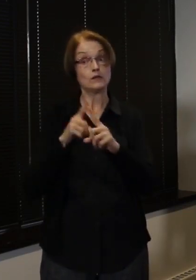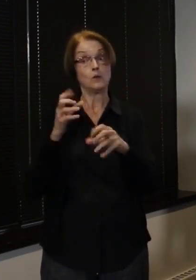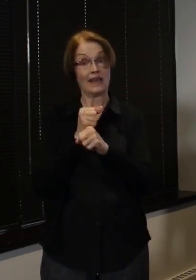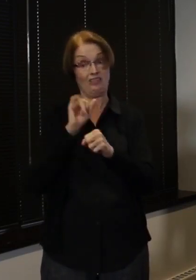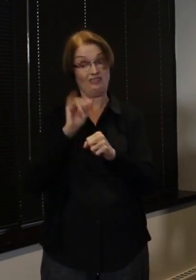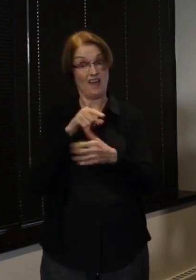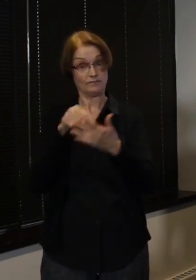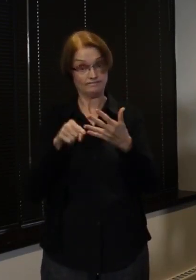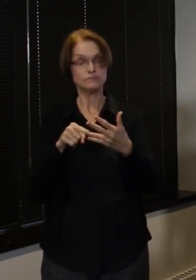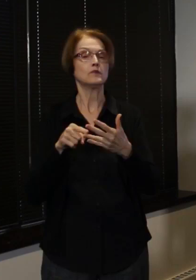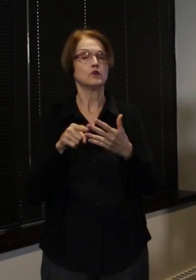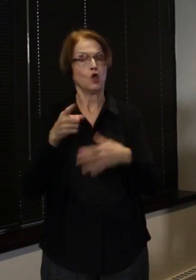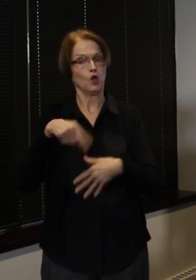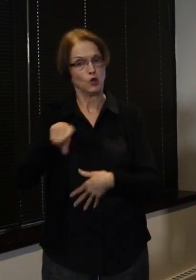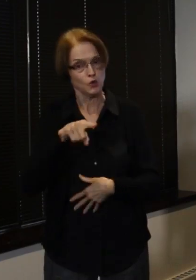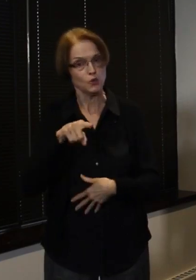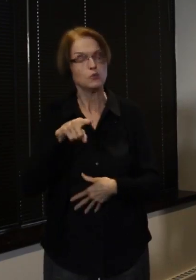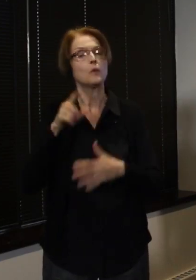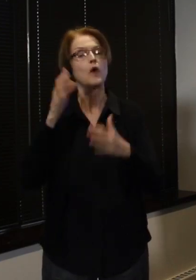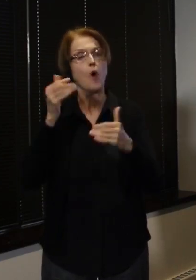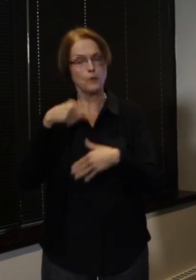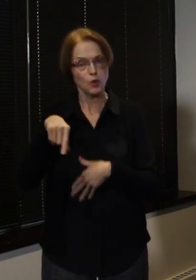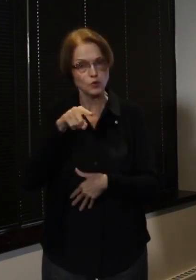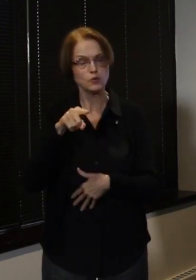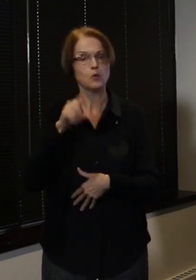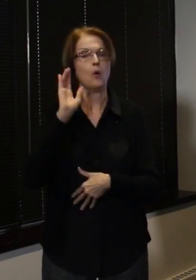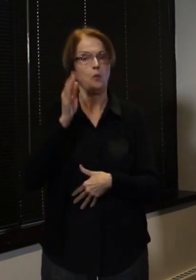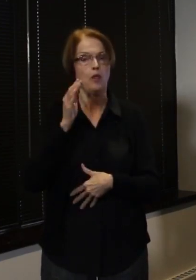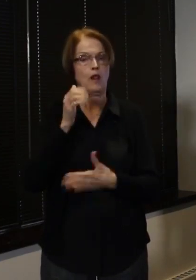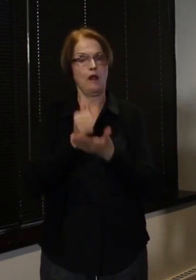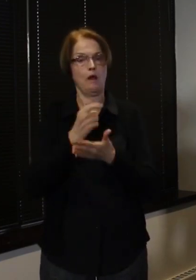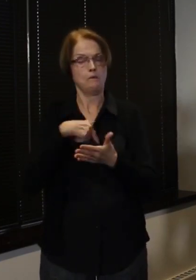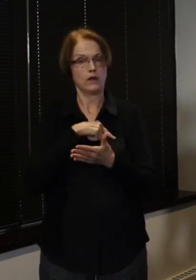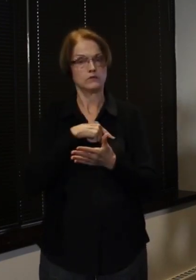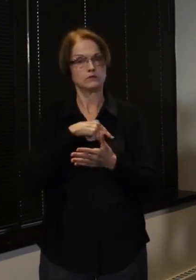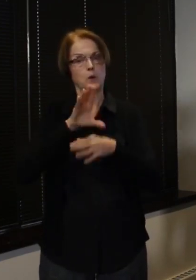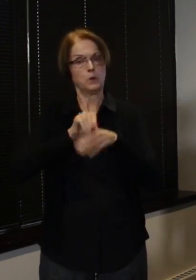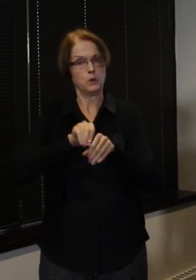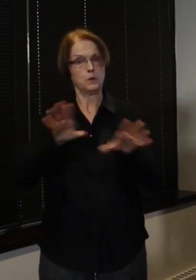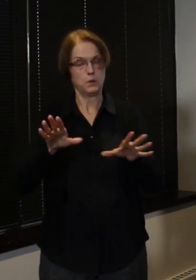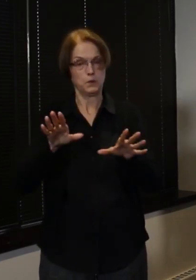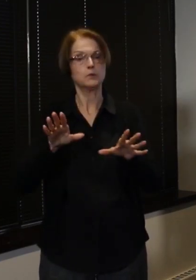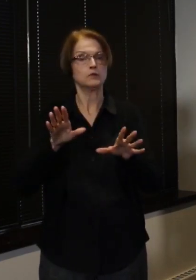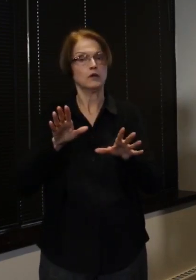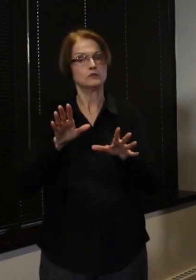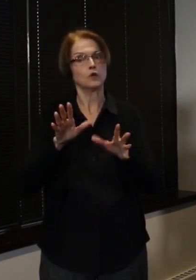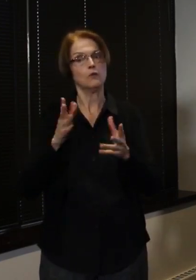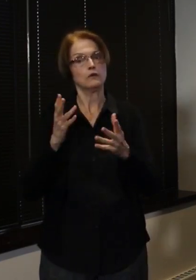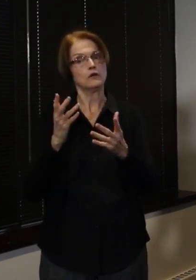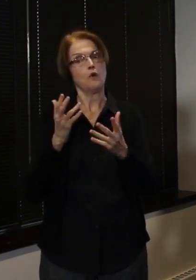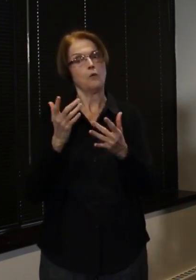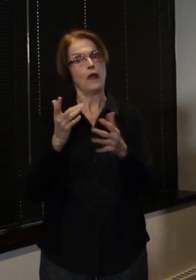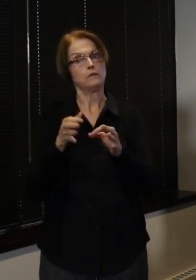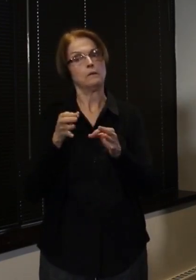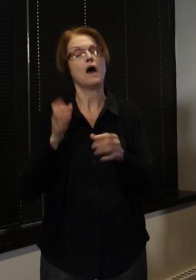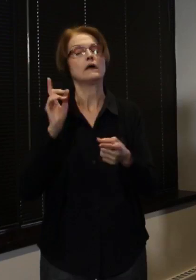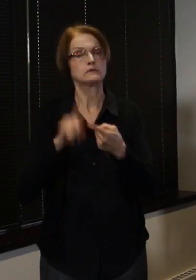the virus and to buy the time that we need. Again, this is a time of